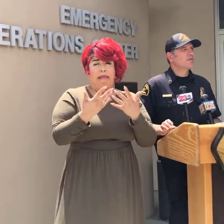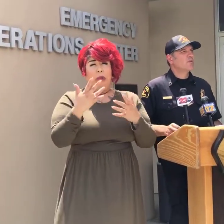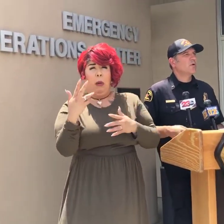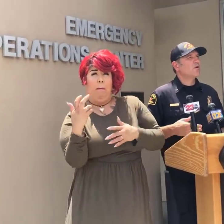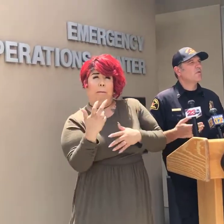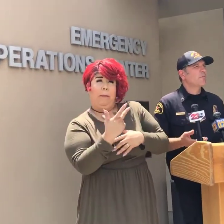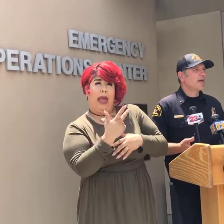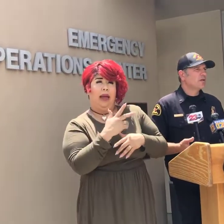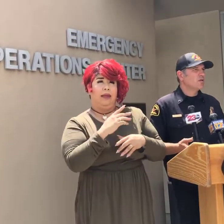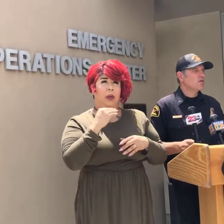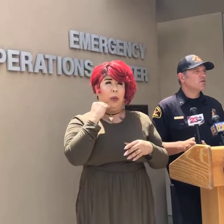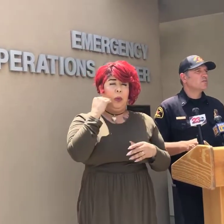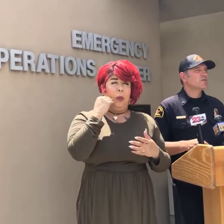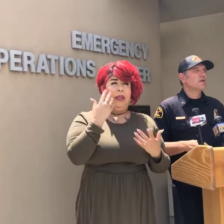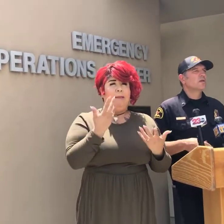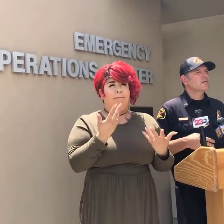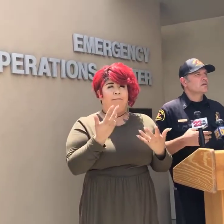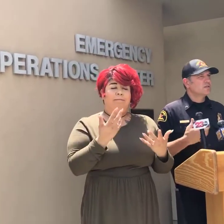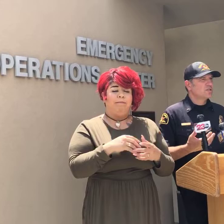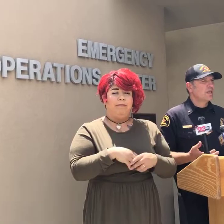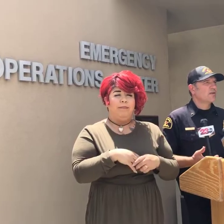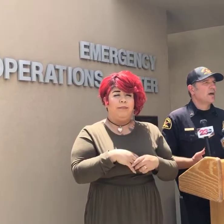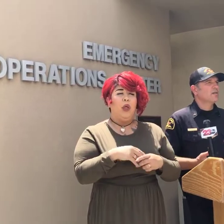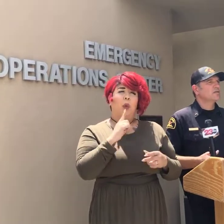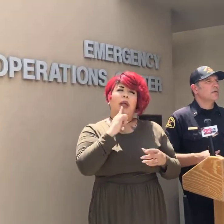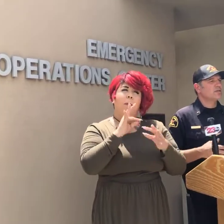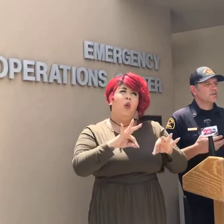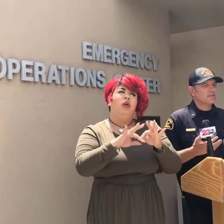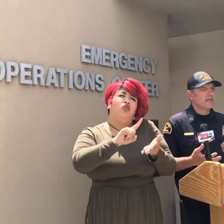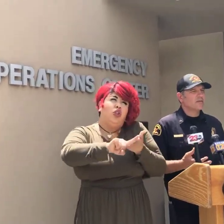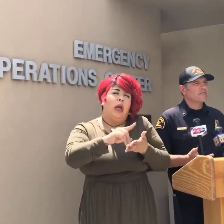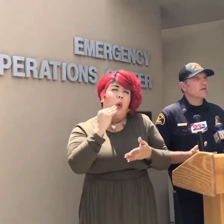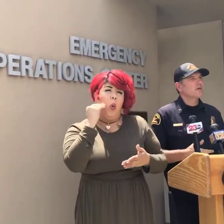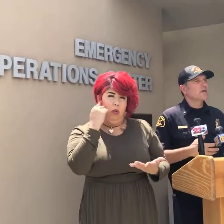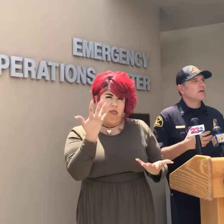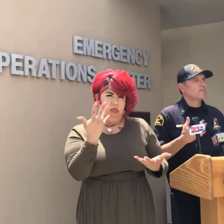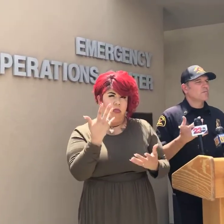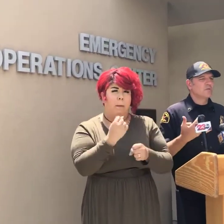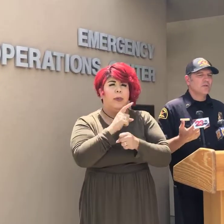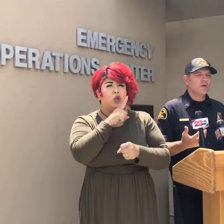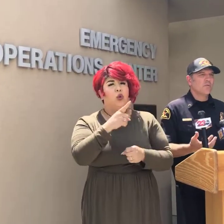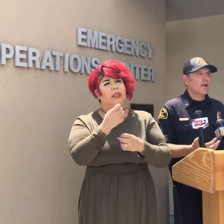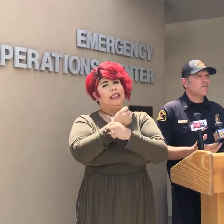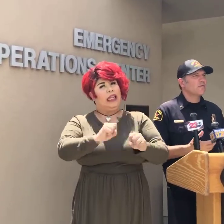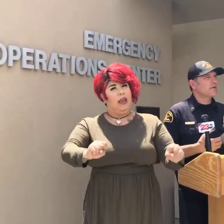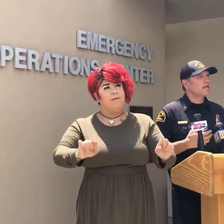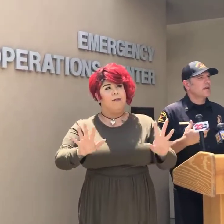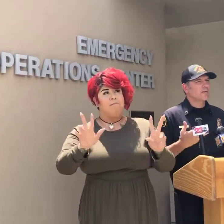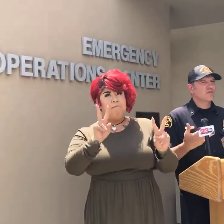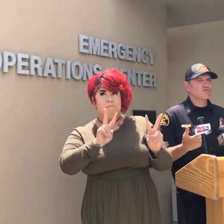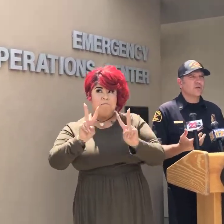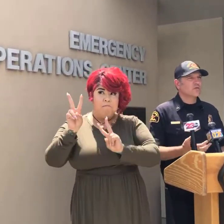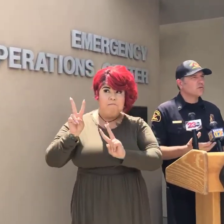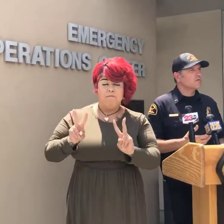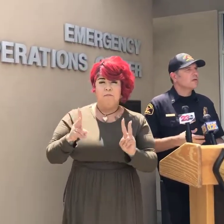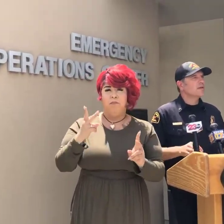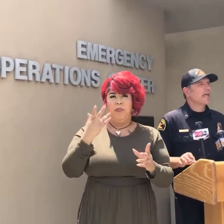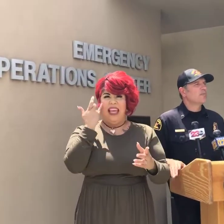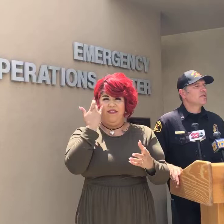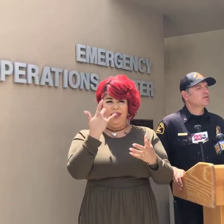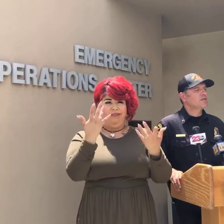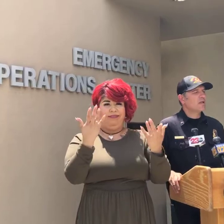is just if you are going back in your homes, just check your house, make sure it's safe. Look around for any kind of